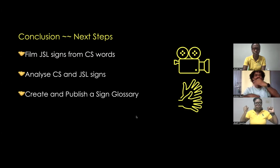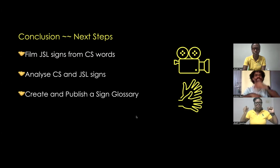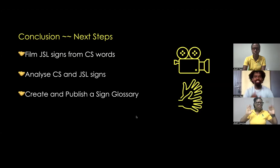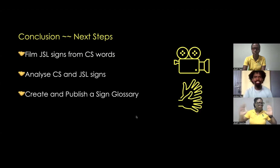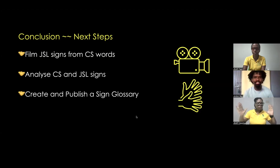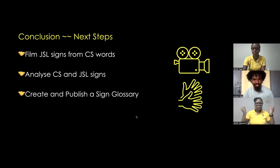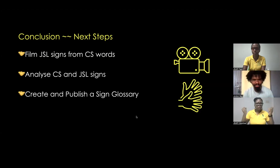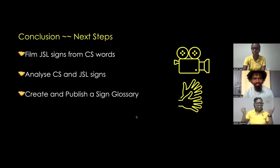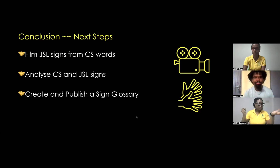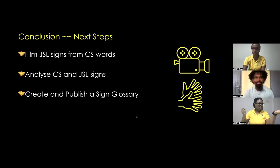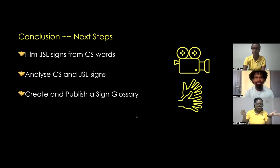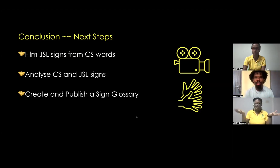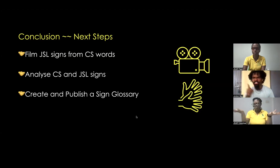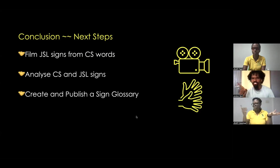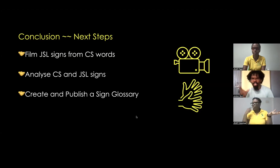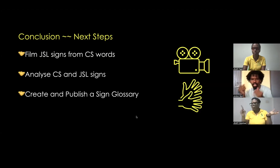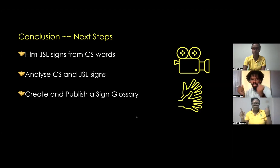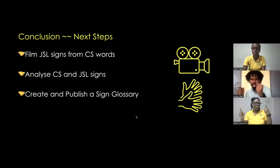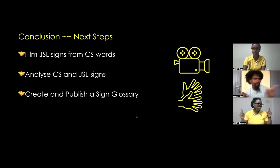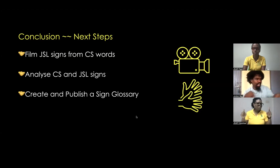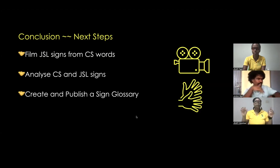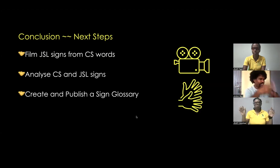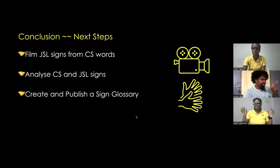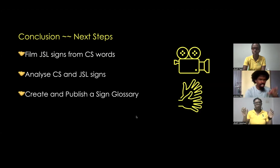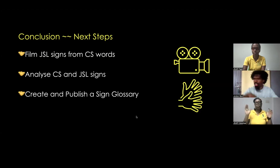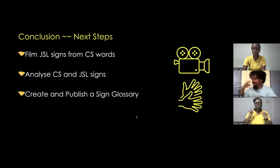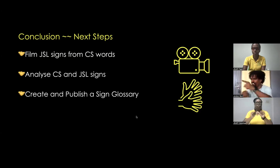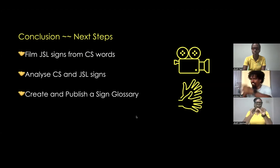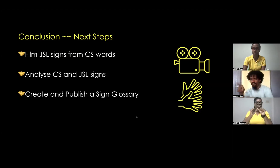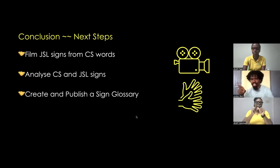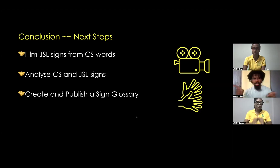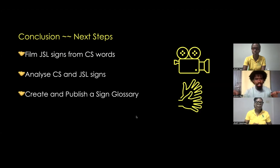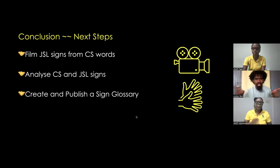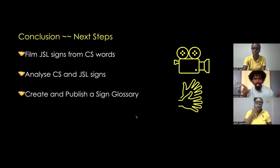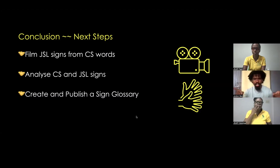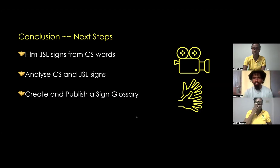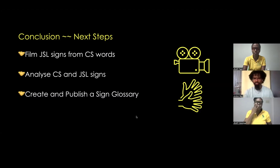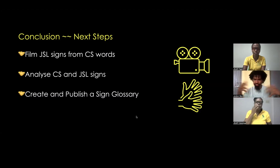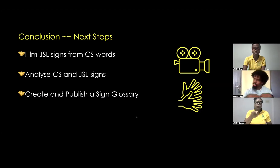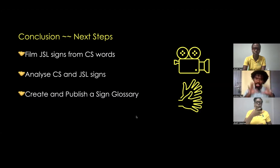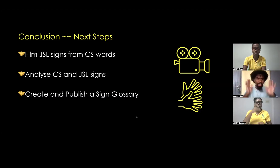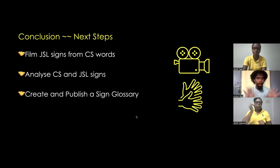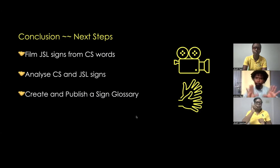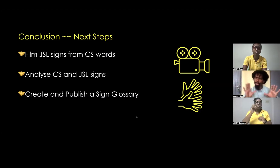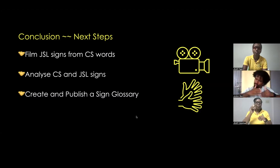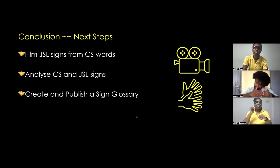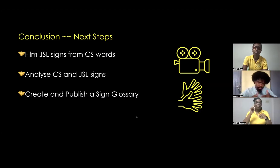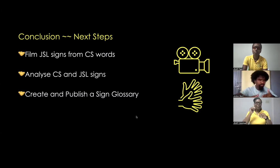research, JSL and Countryside, and we'll check and continue.